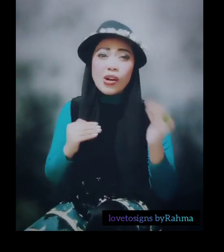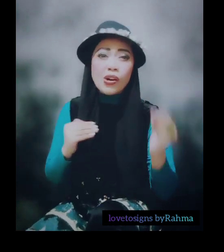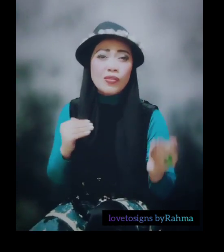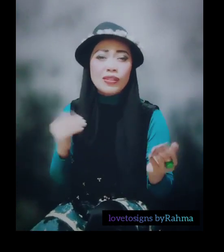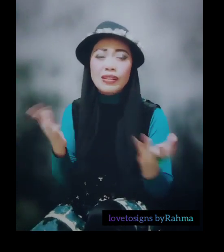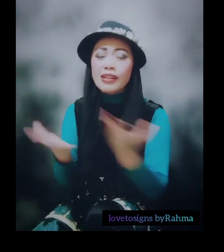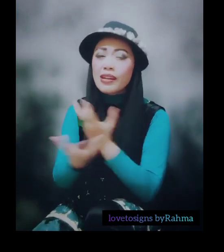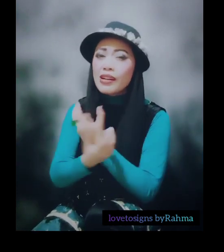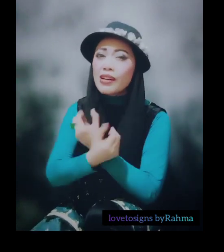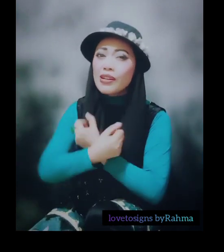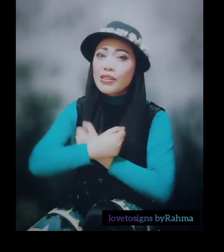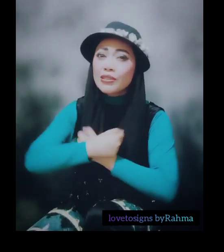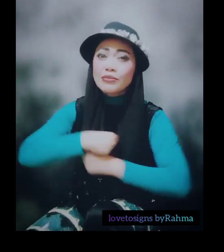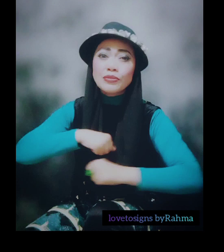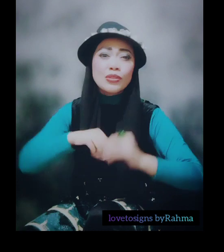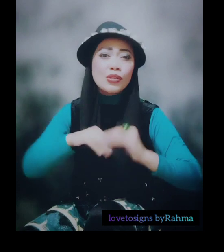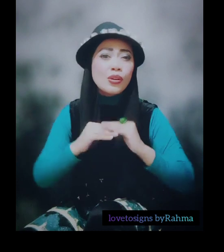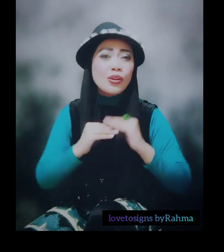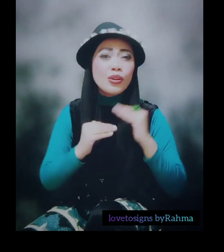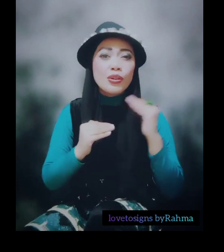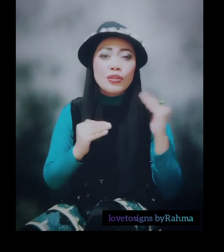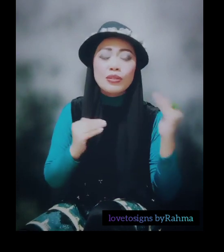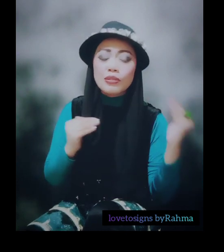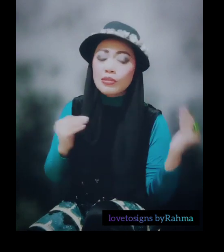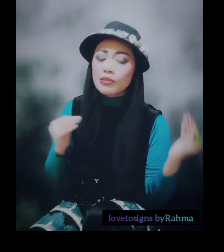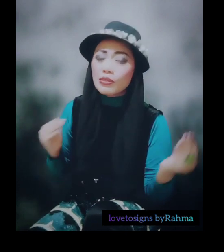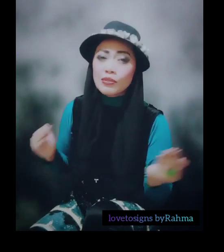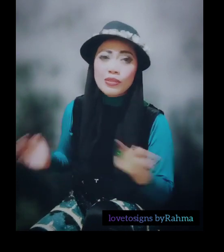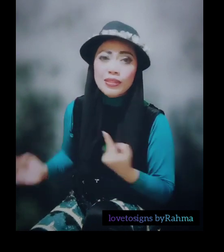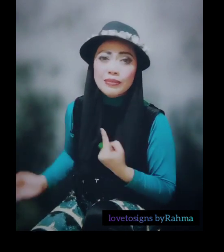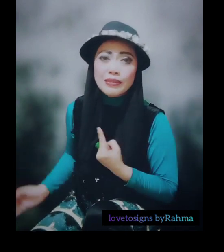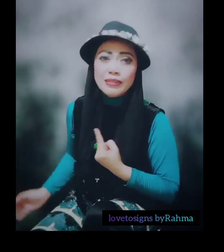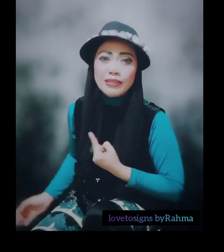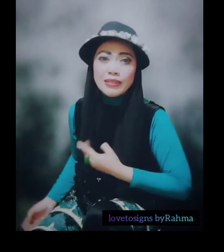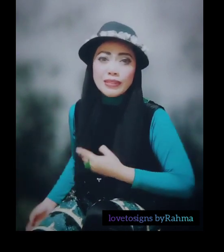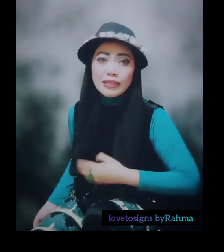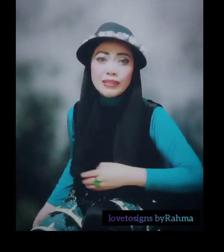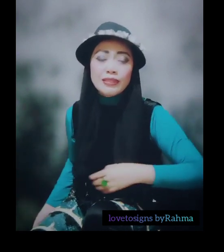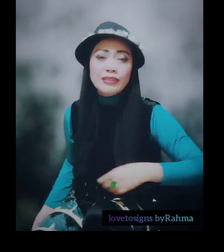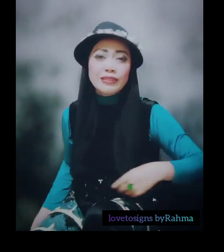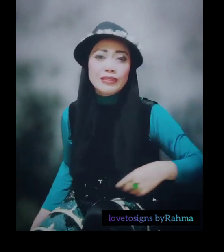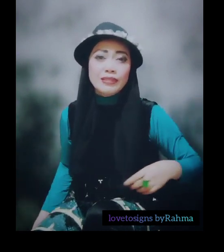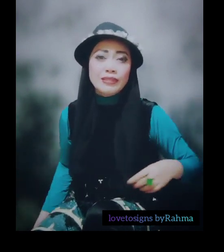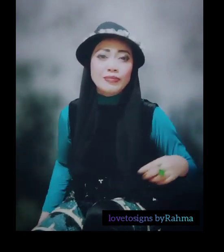overjoyed, overloved, over me.